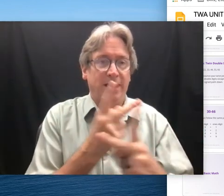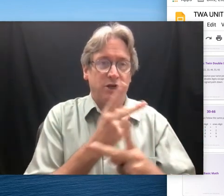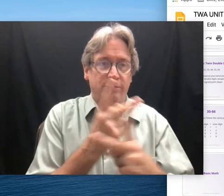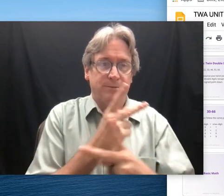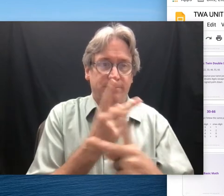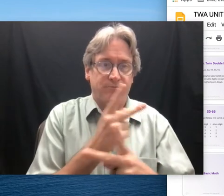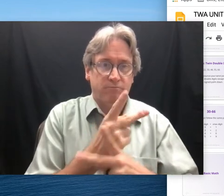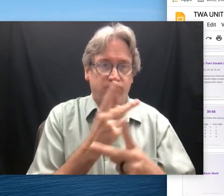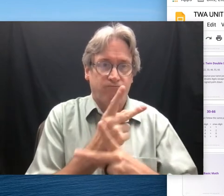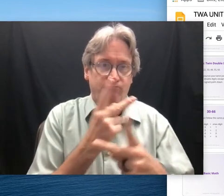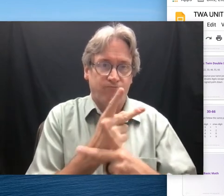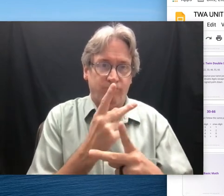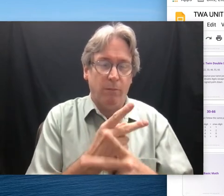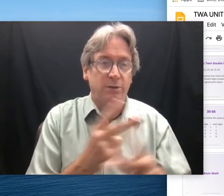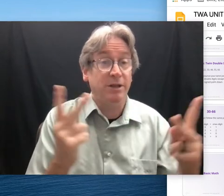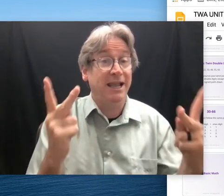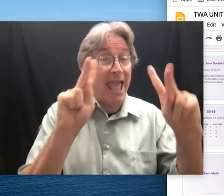Multiplication.